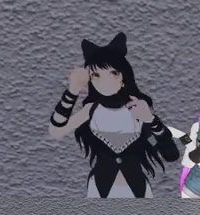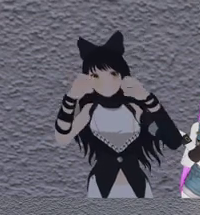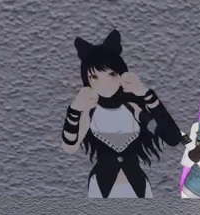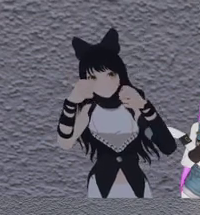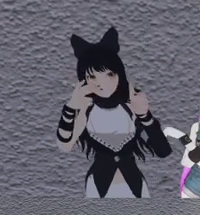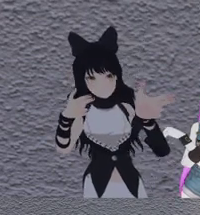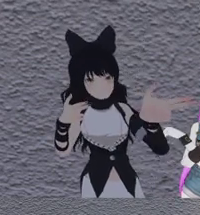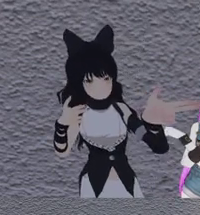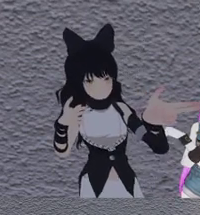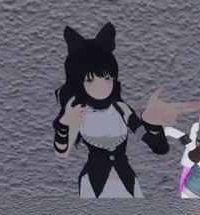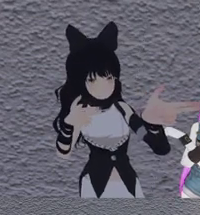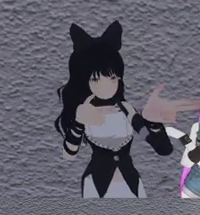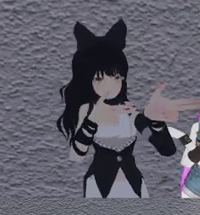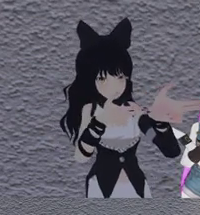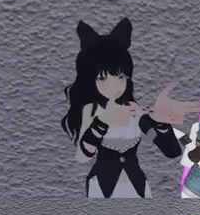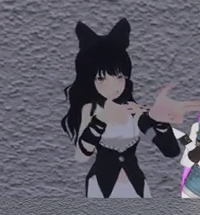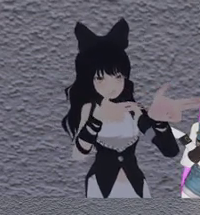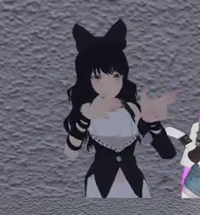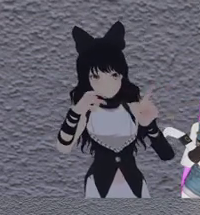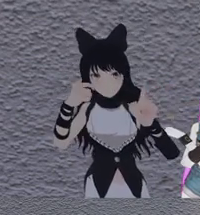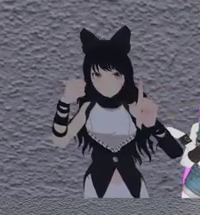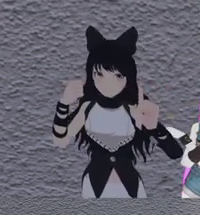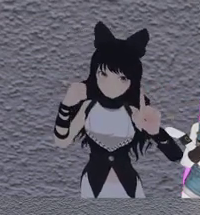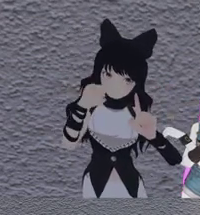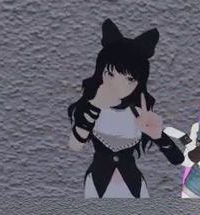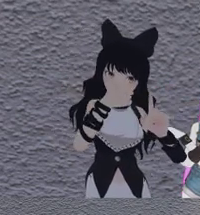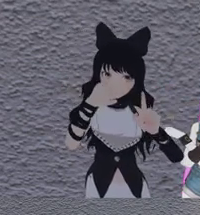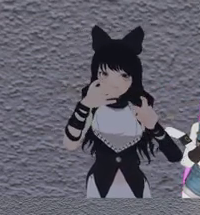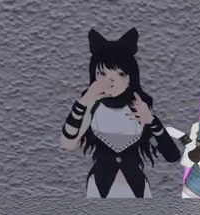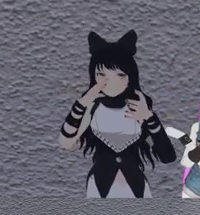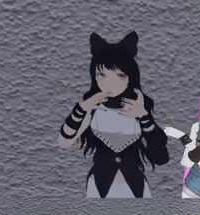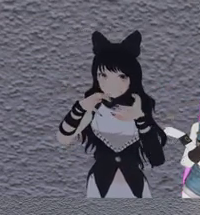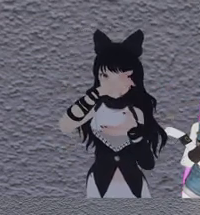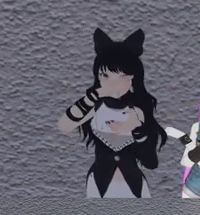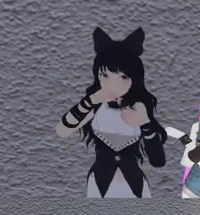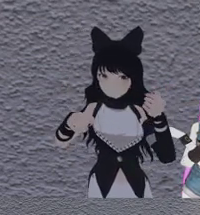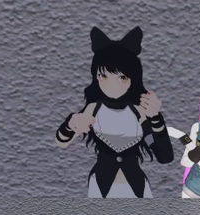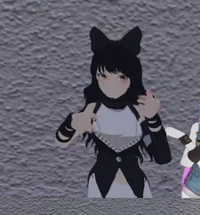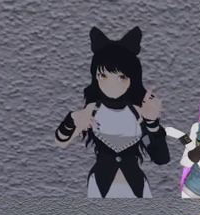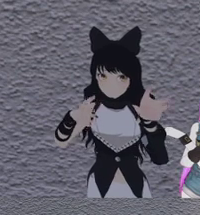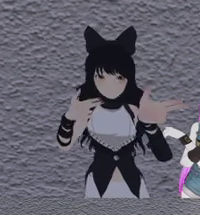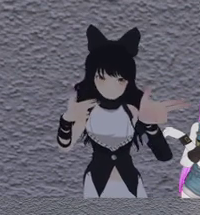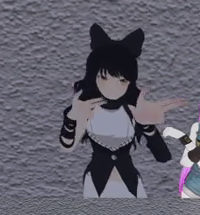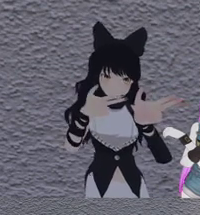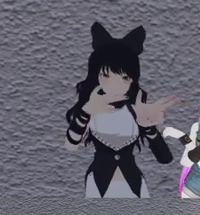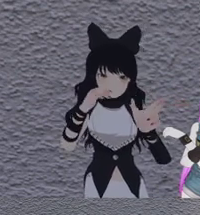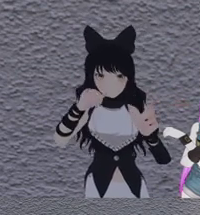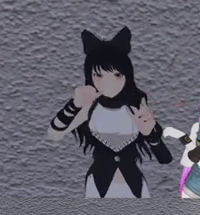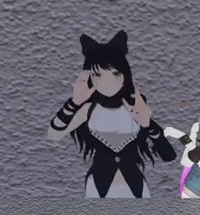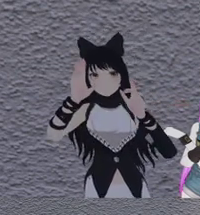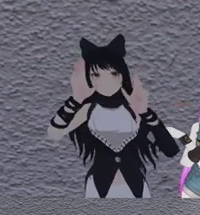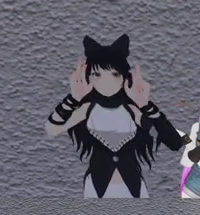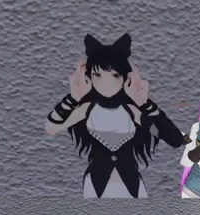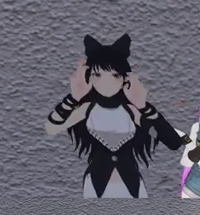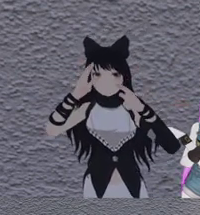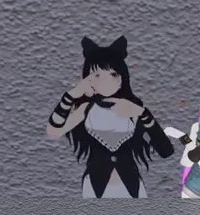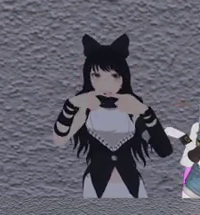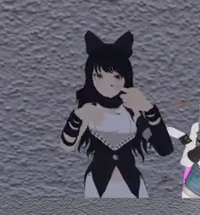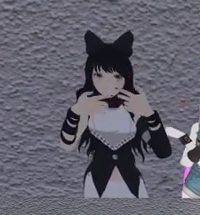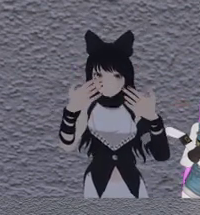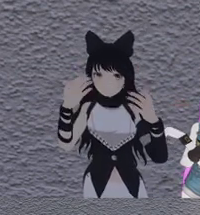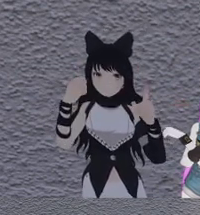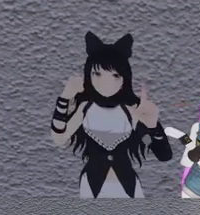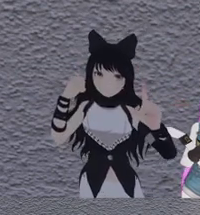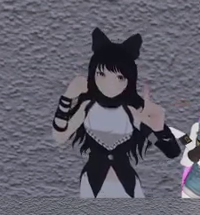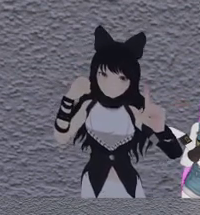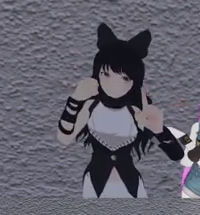Hit. Like, maybe a car drove and hit the back. And it caused damage. Hit.